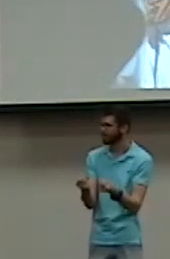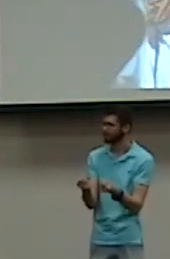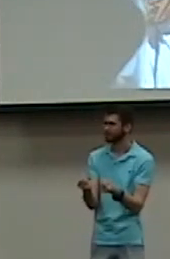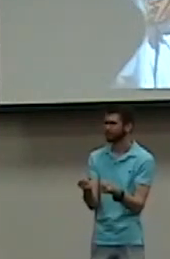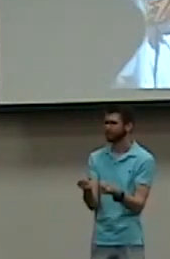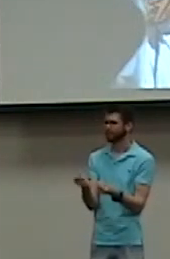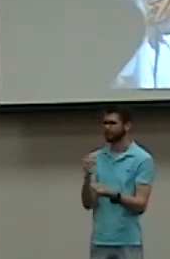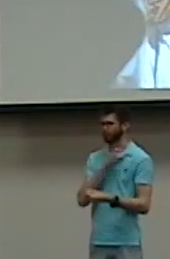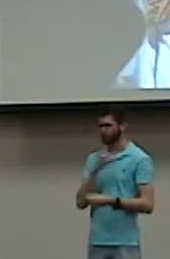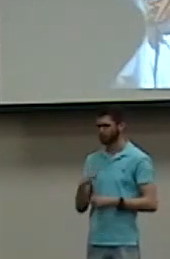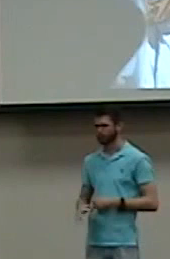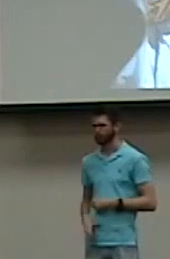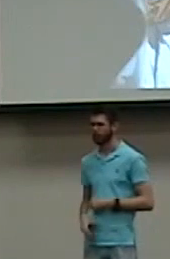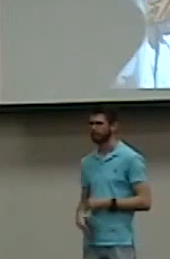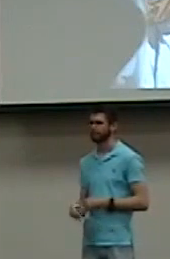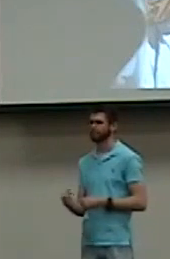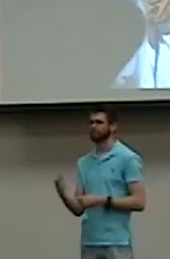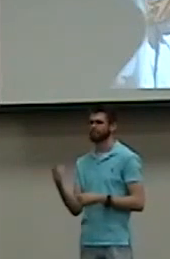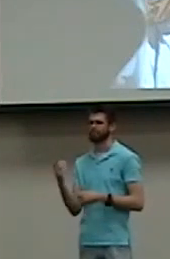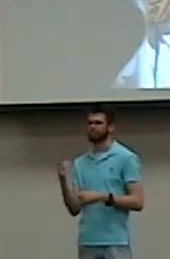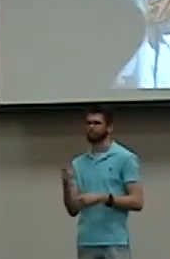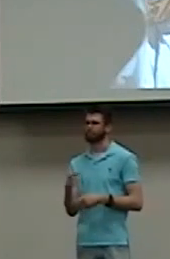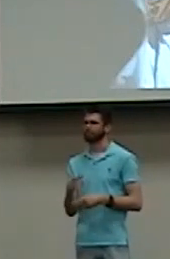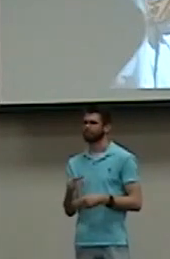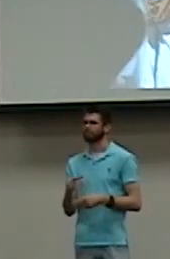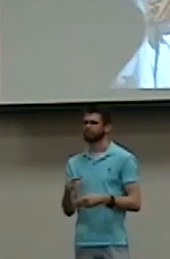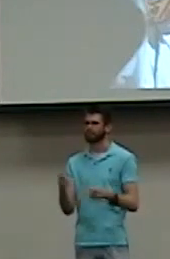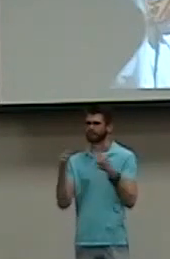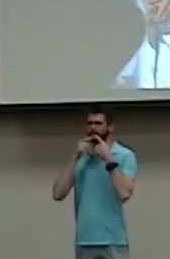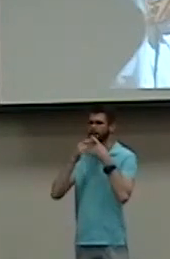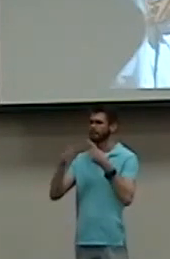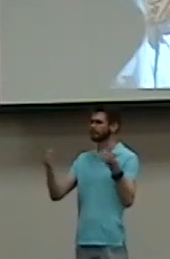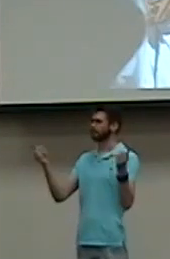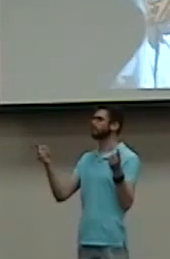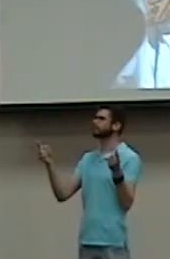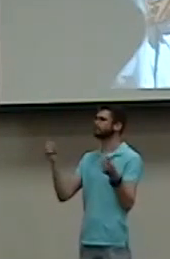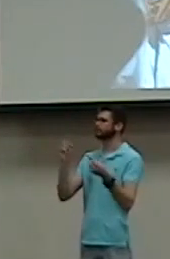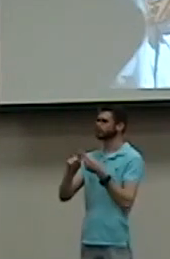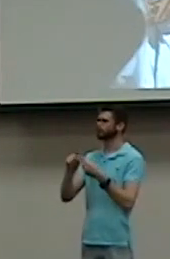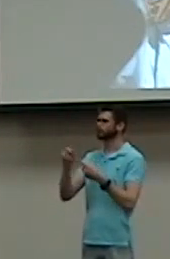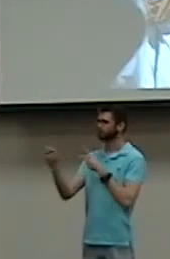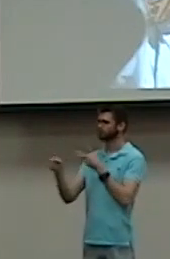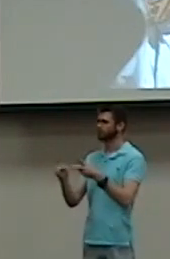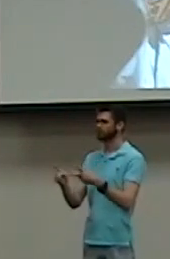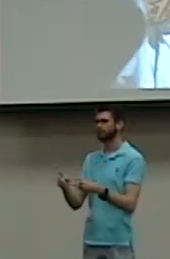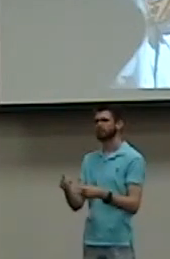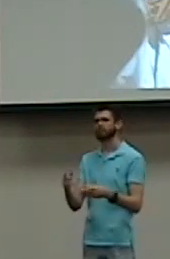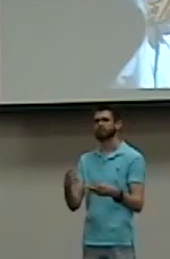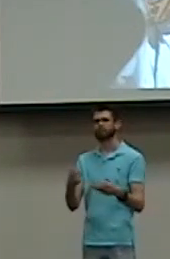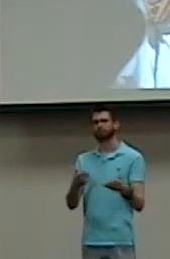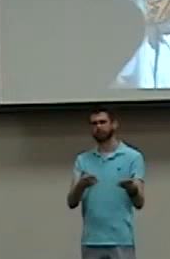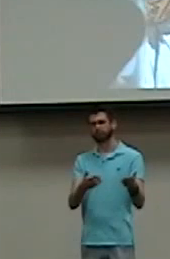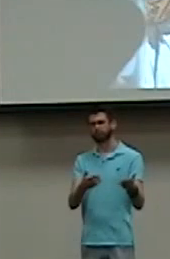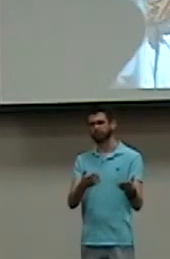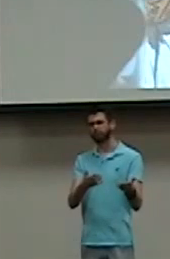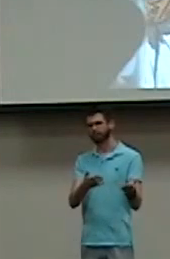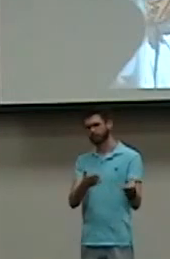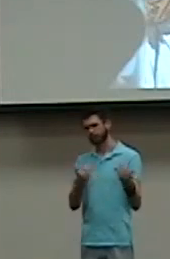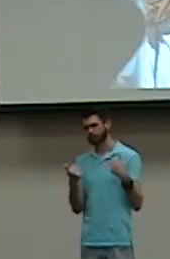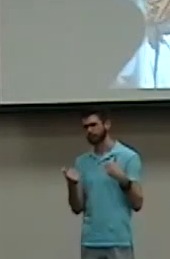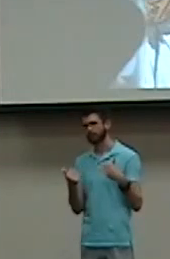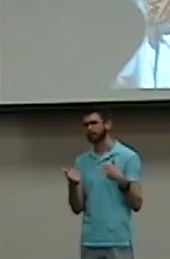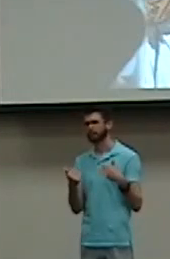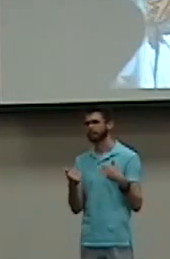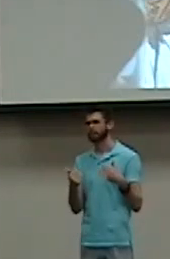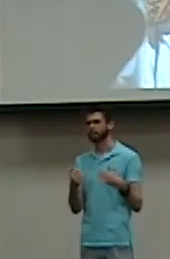And Christ, stepping in and talking before the crowd can say a word, calls her daughter. The only